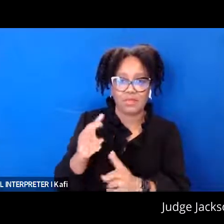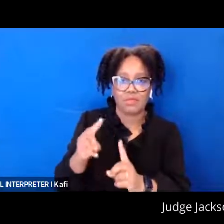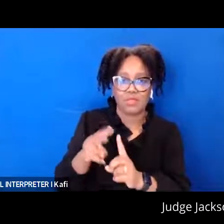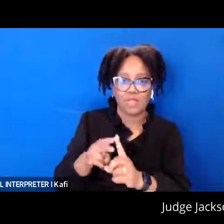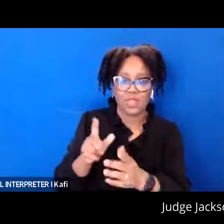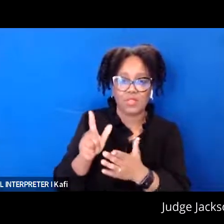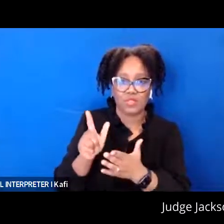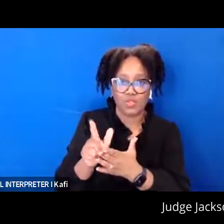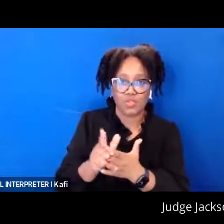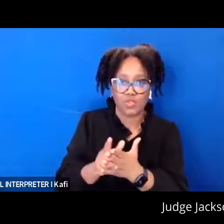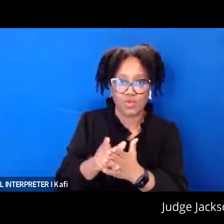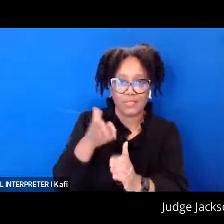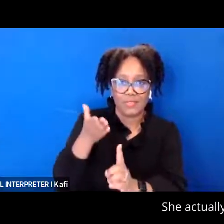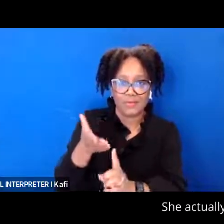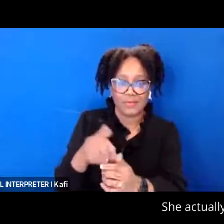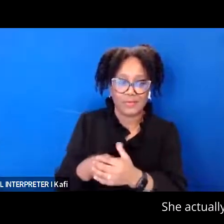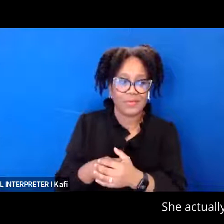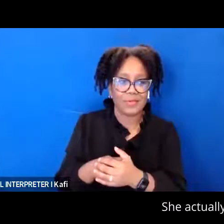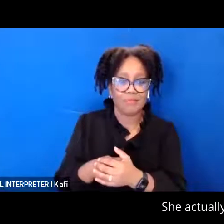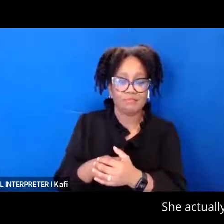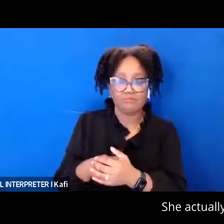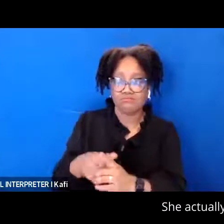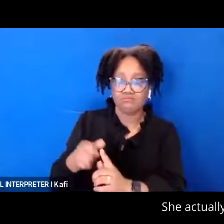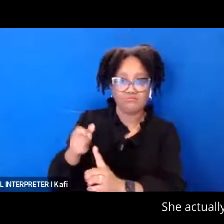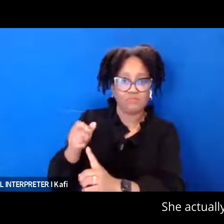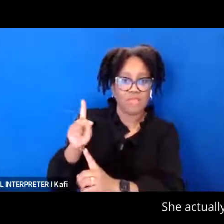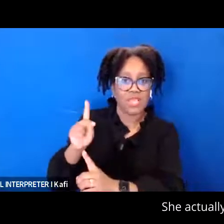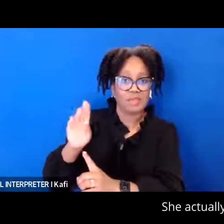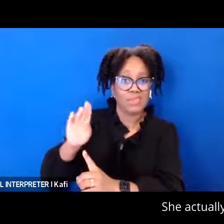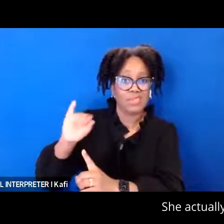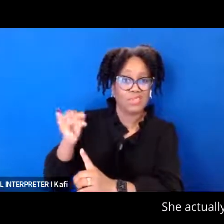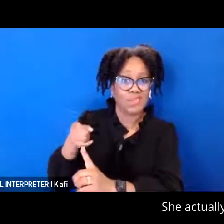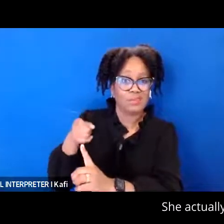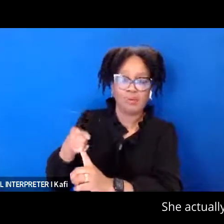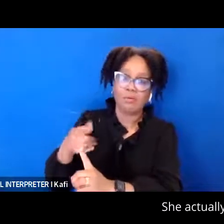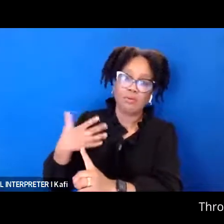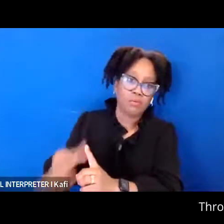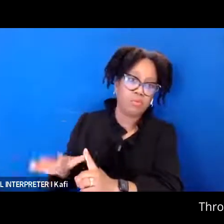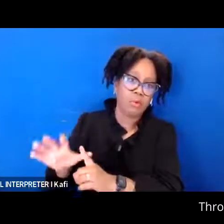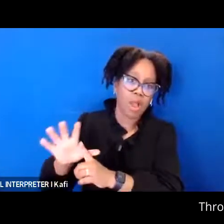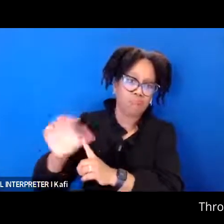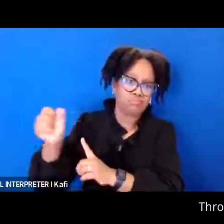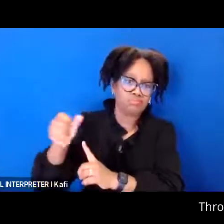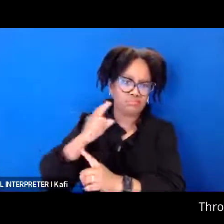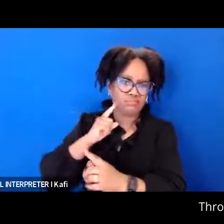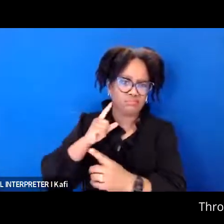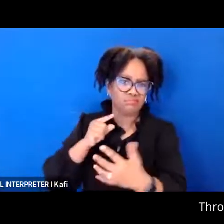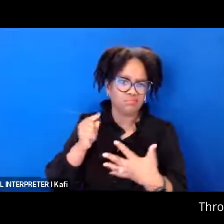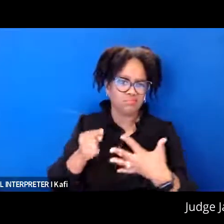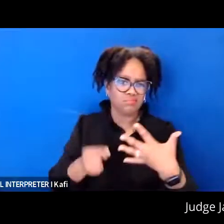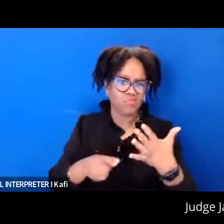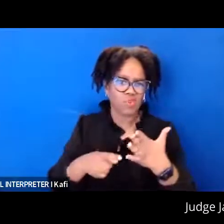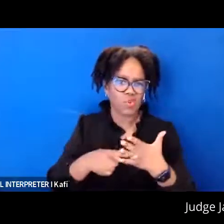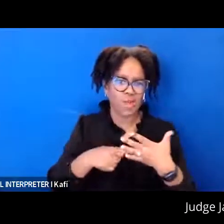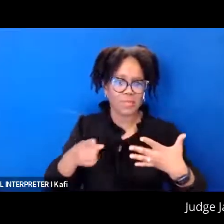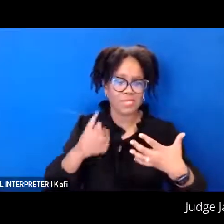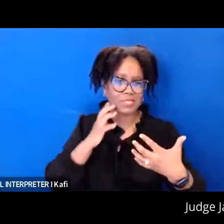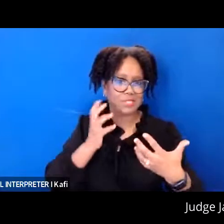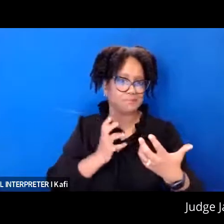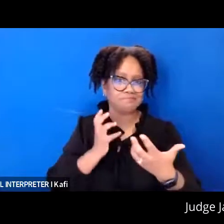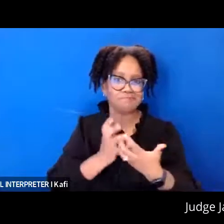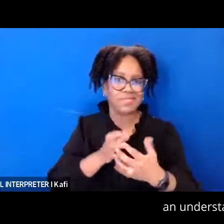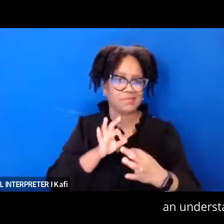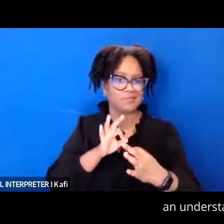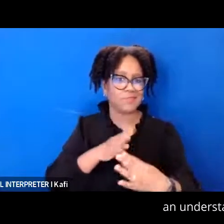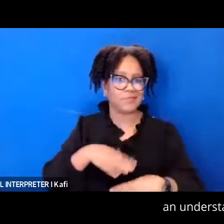jackson meets these requirements she actually exceeds these requirements through her judicial record judge jackson has